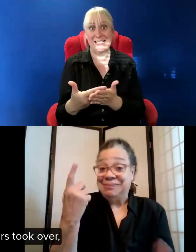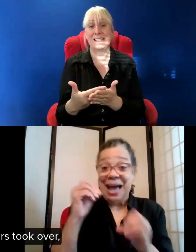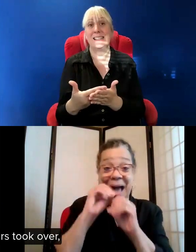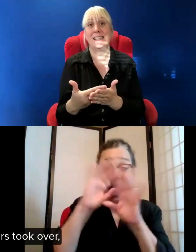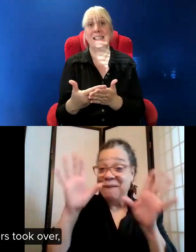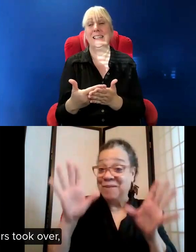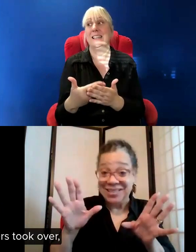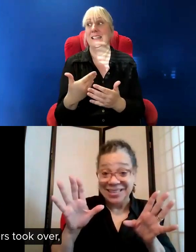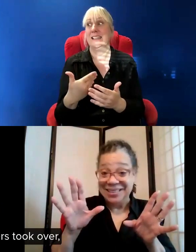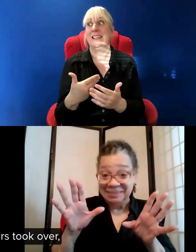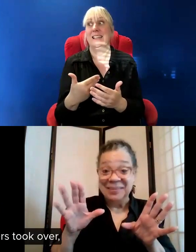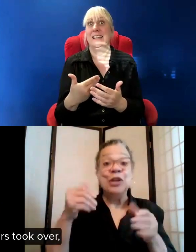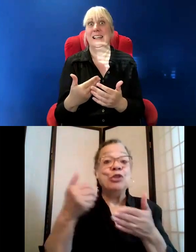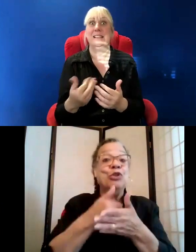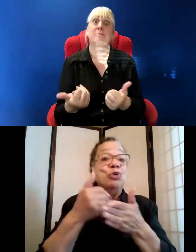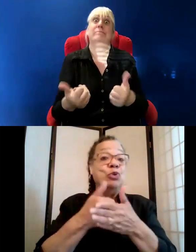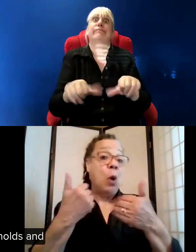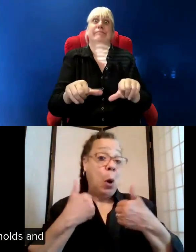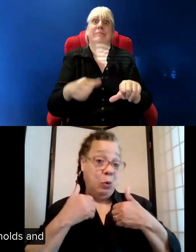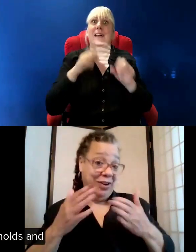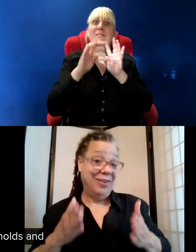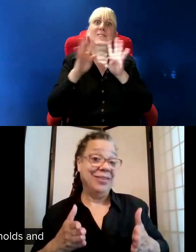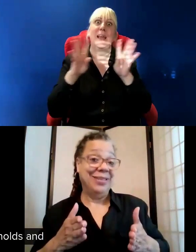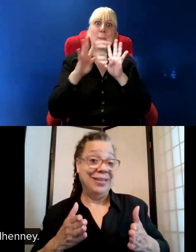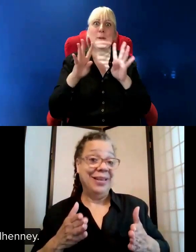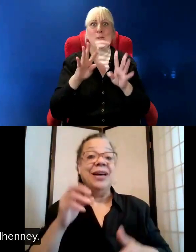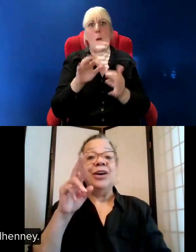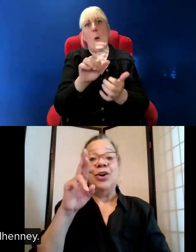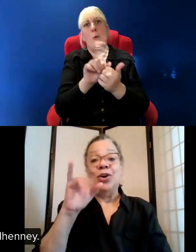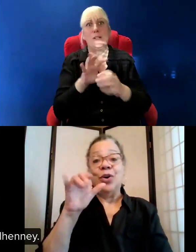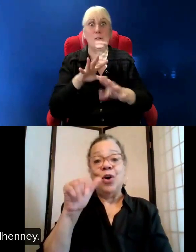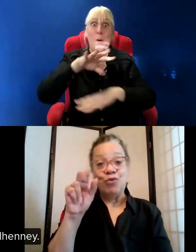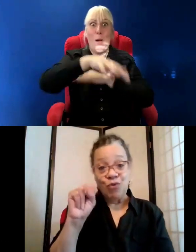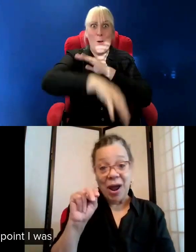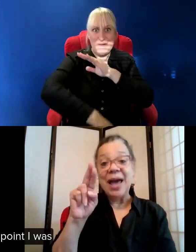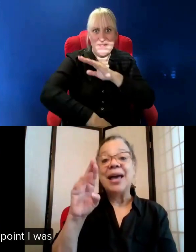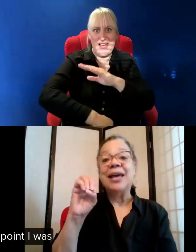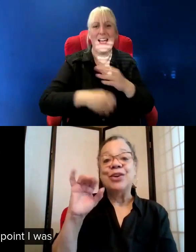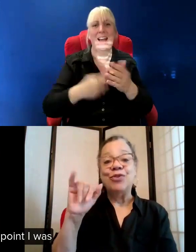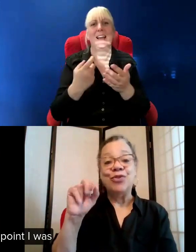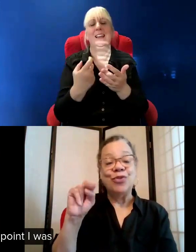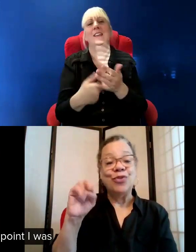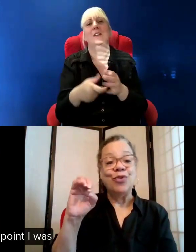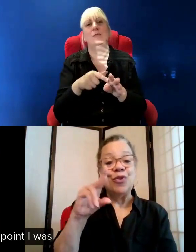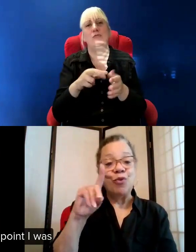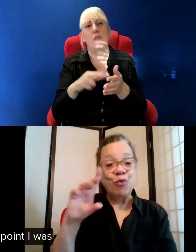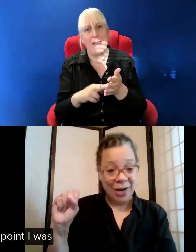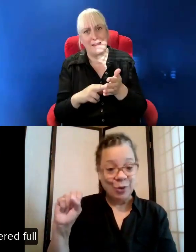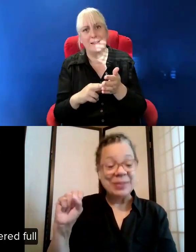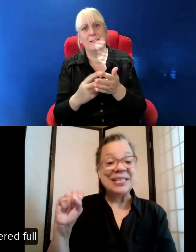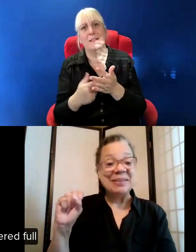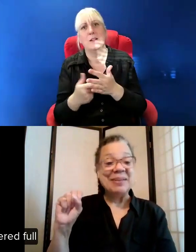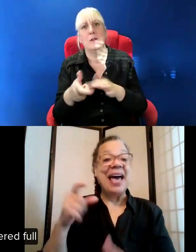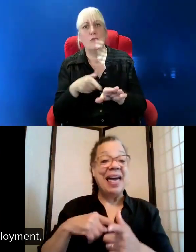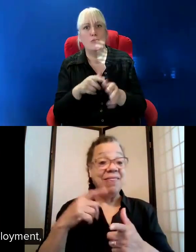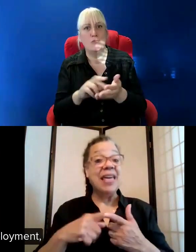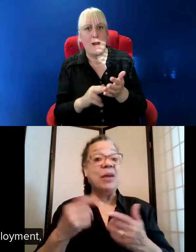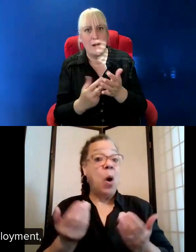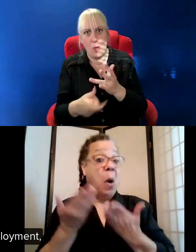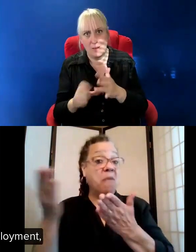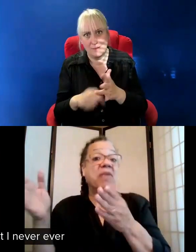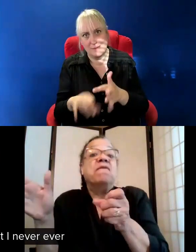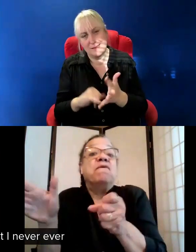our famous owners took over, Ryan Reynolds and Rob McElhenney. And at that point, I was then offered